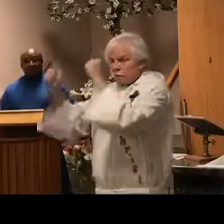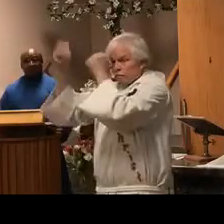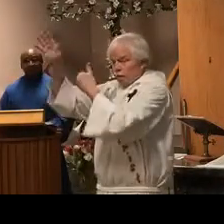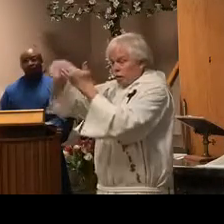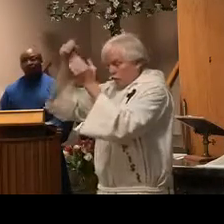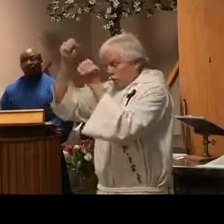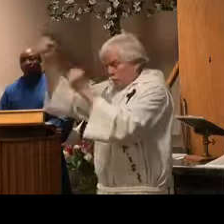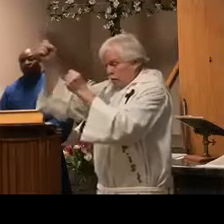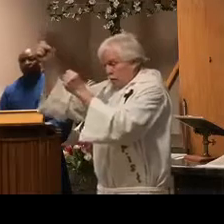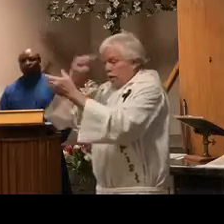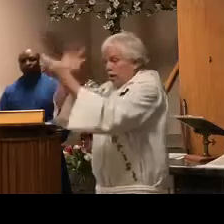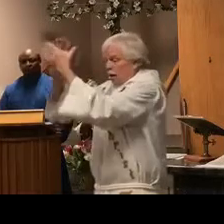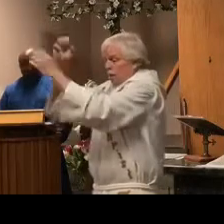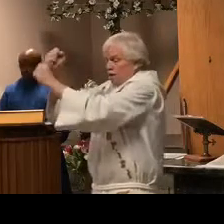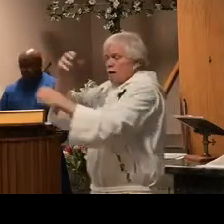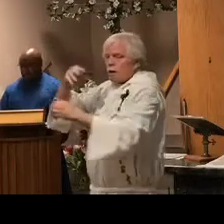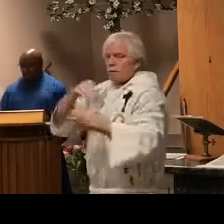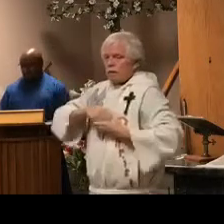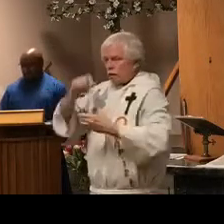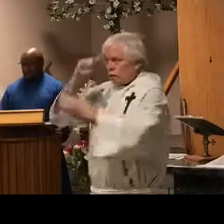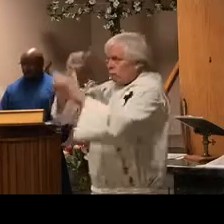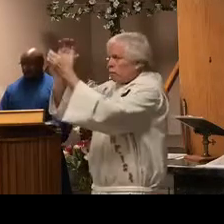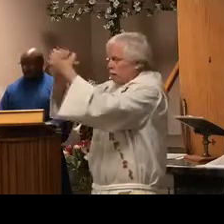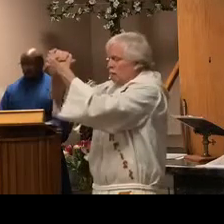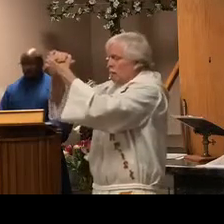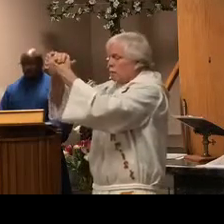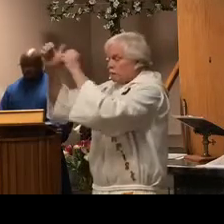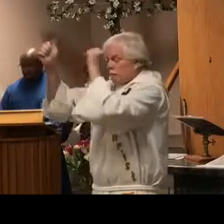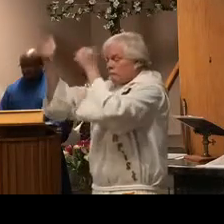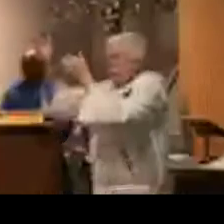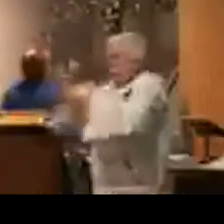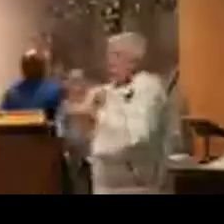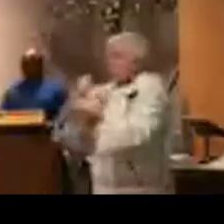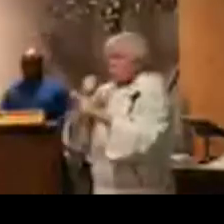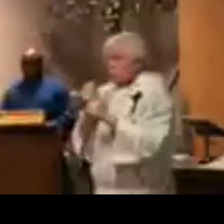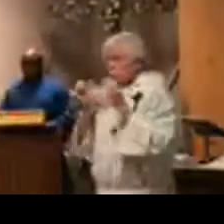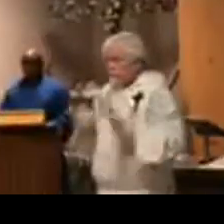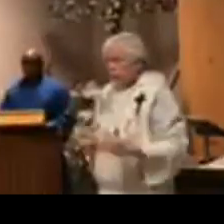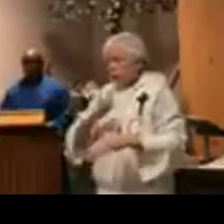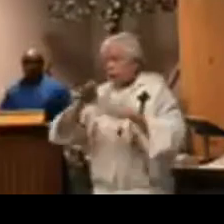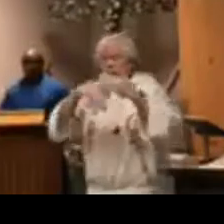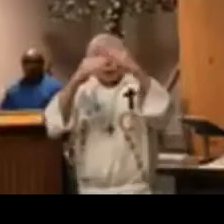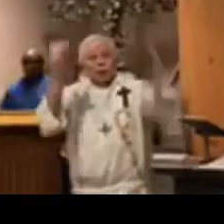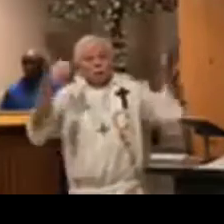Almighty, the Creator. Heaven and earth were made by the Father.